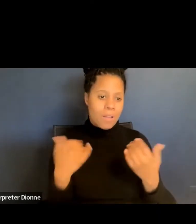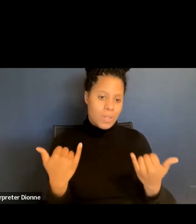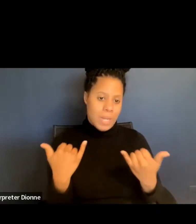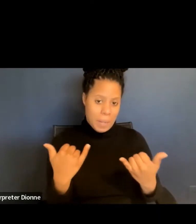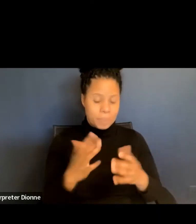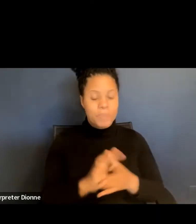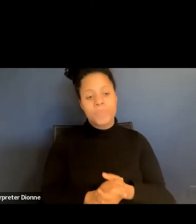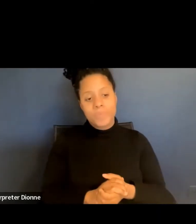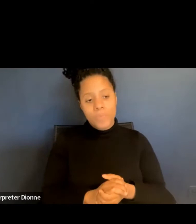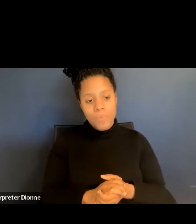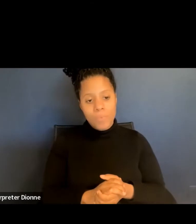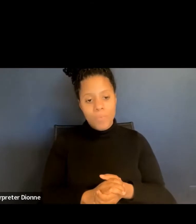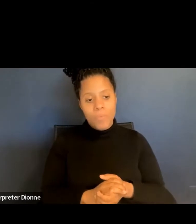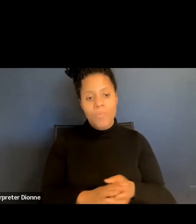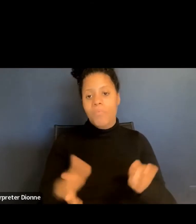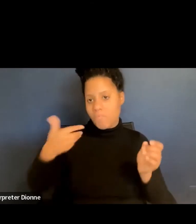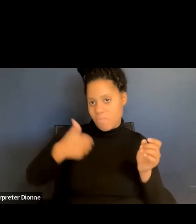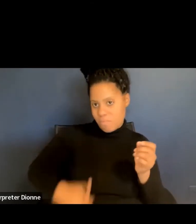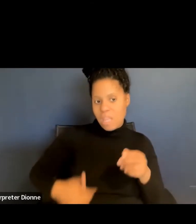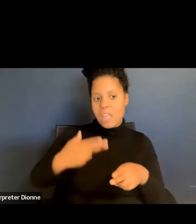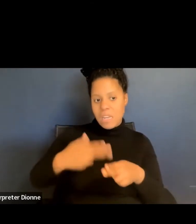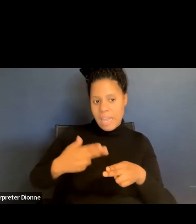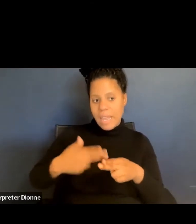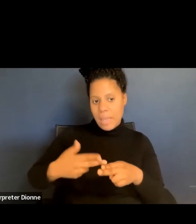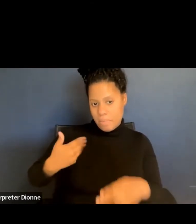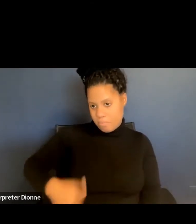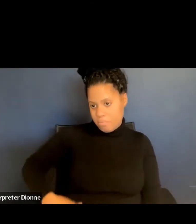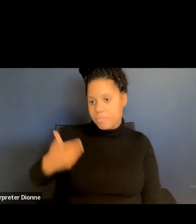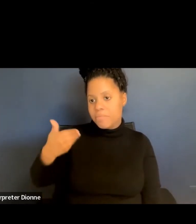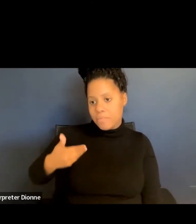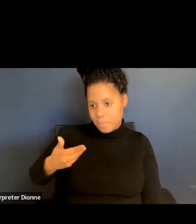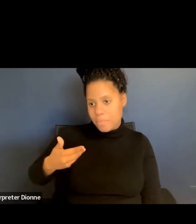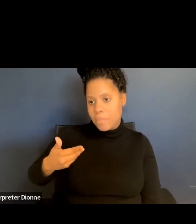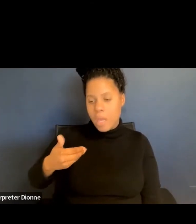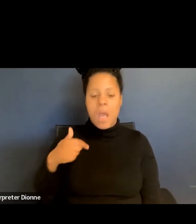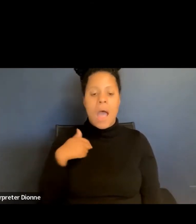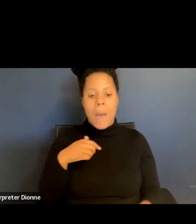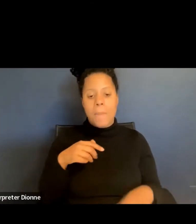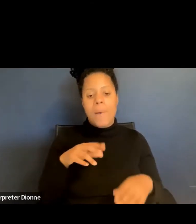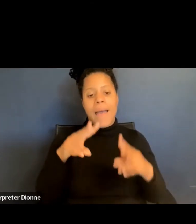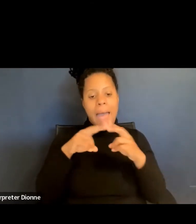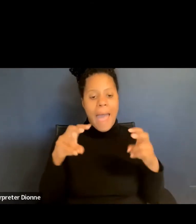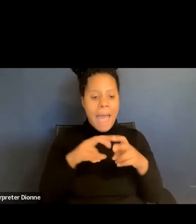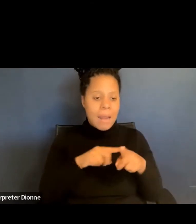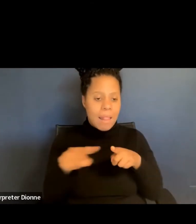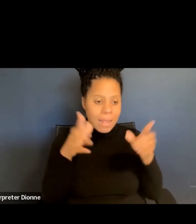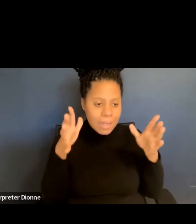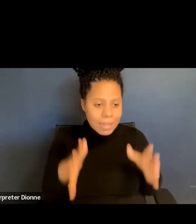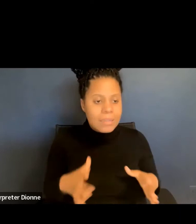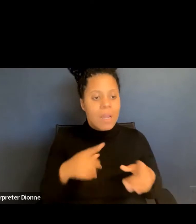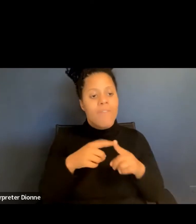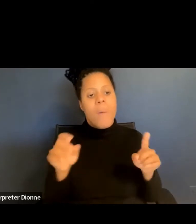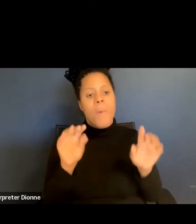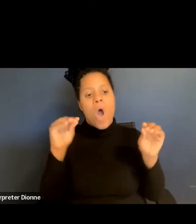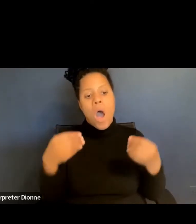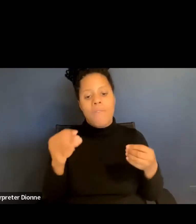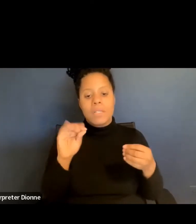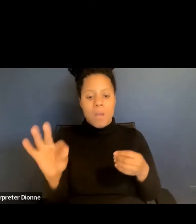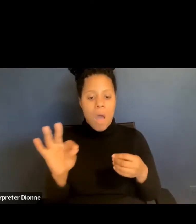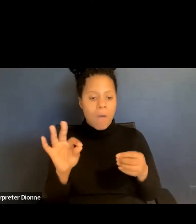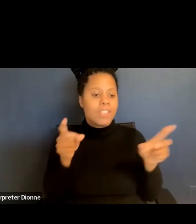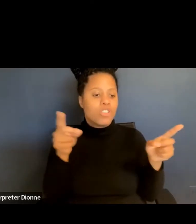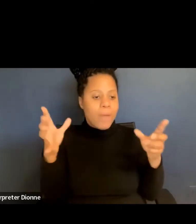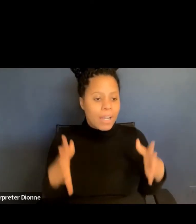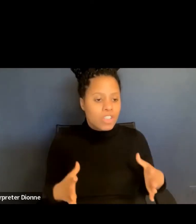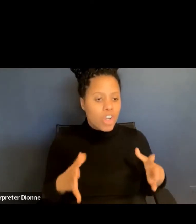Allison mentioned, my name is Michelle Wojcicki, and I am an analyst in the Office of the Director within the Office of Quality Improvement at